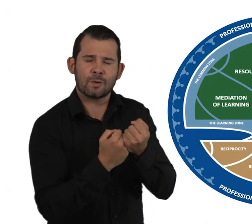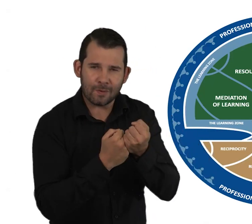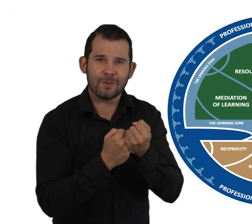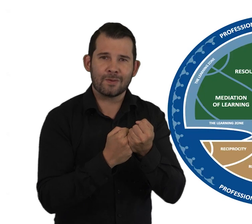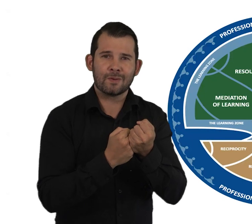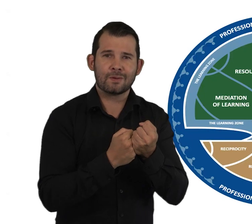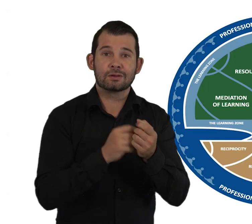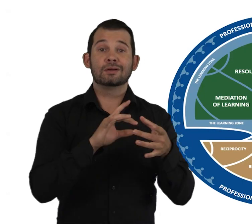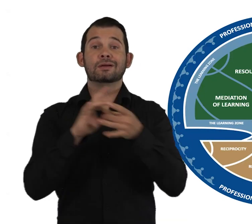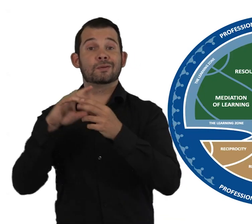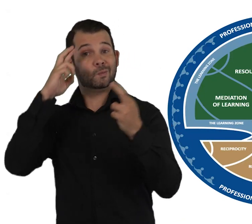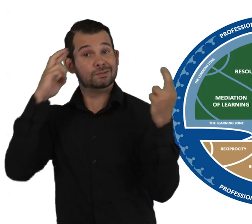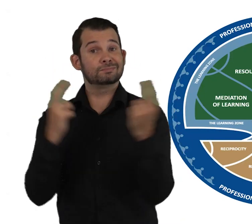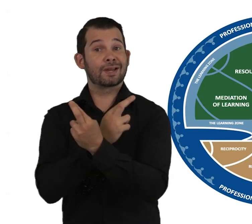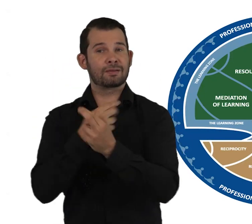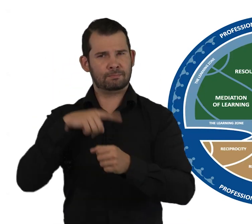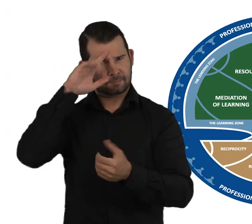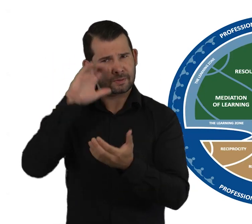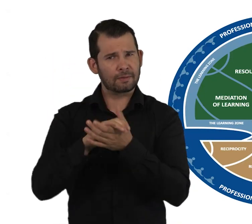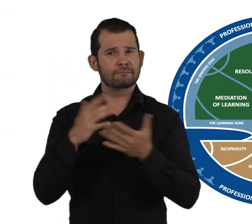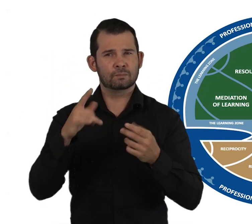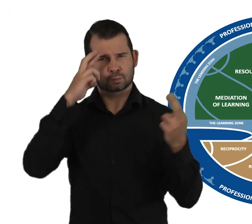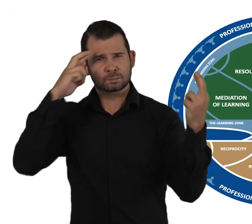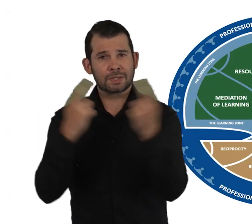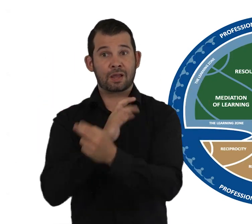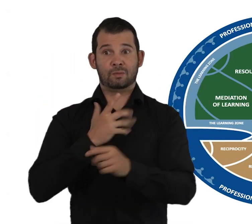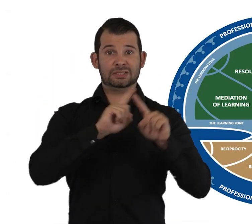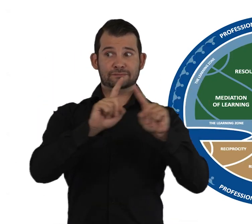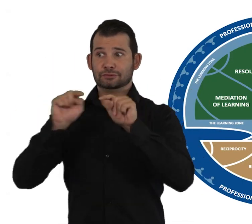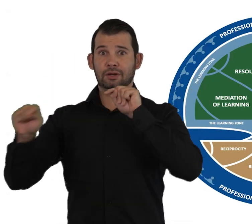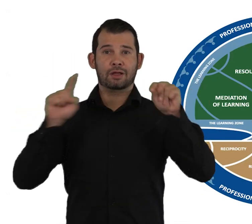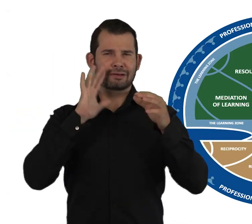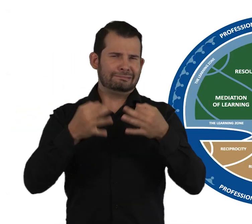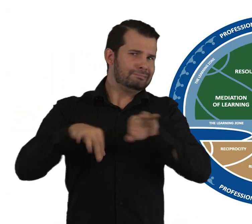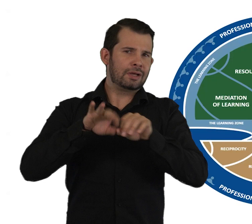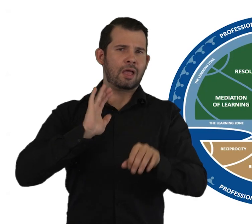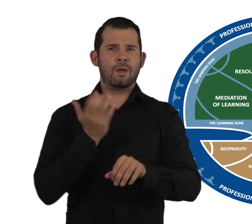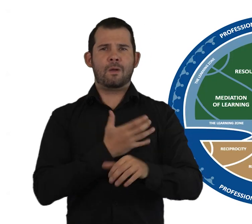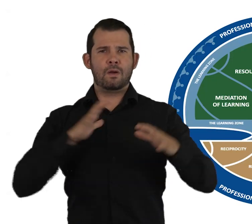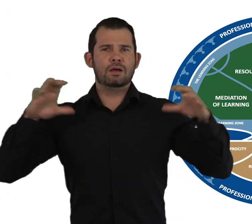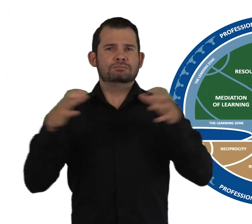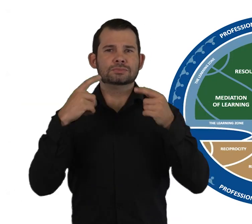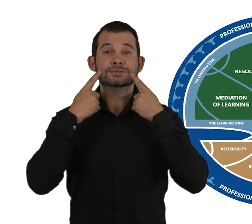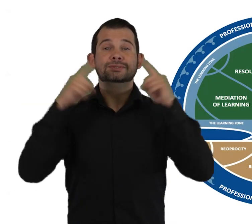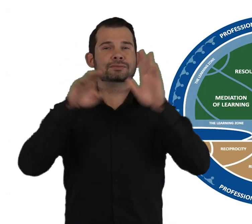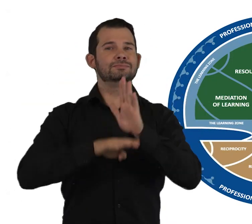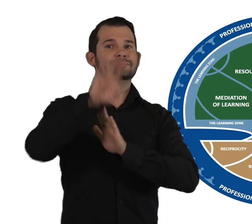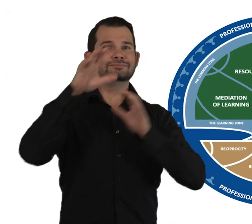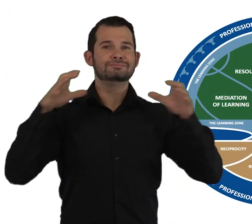In terms of respect, we believe respect for our differences is the key to our collective success. When it comes